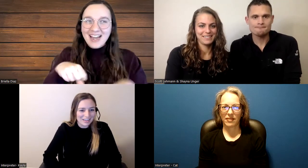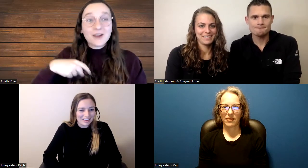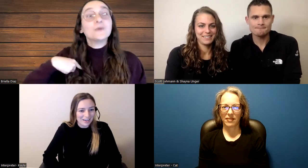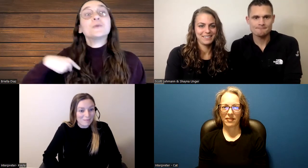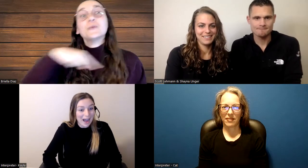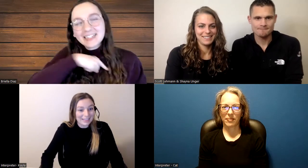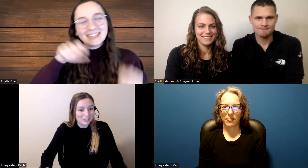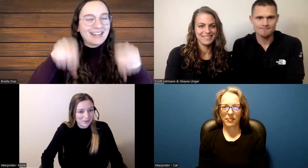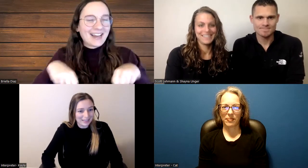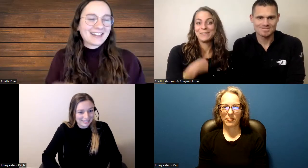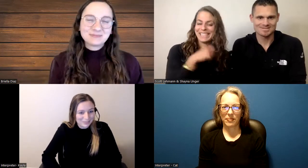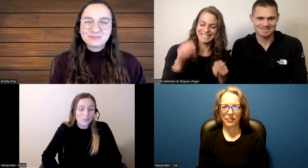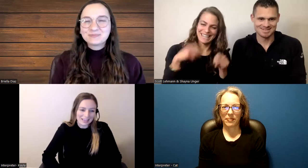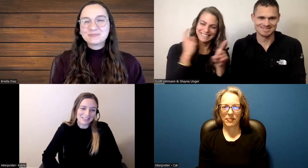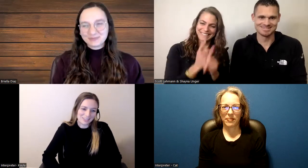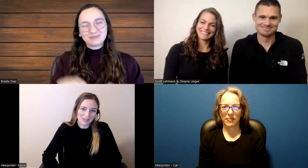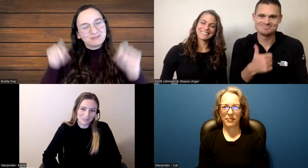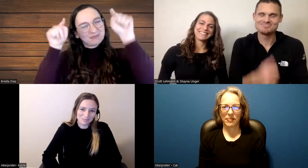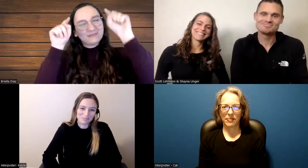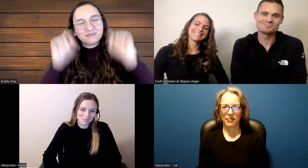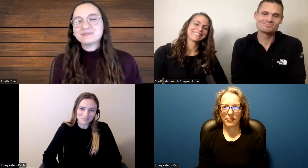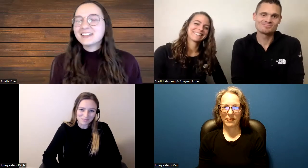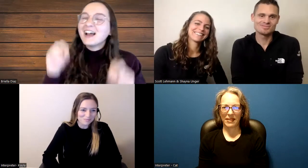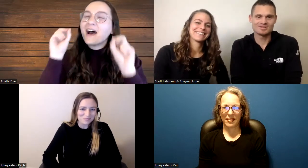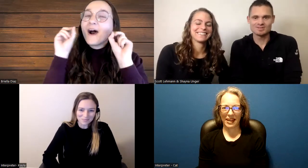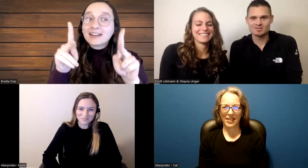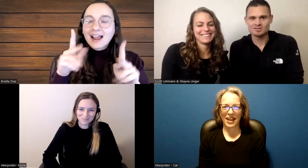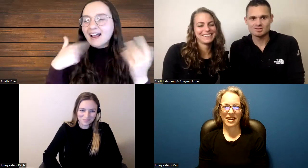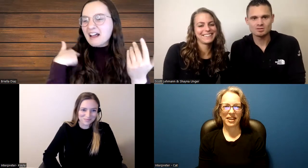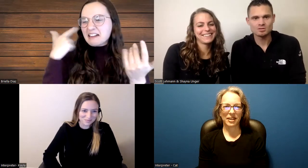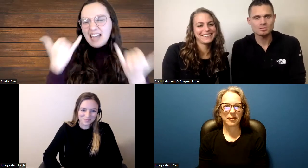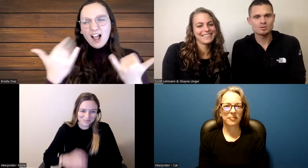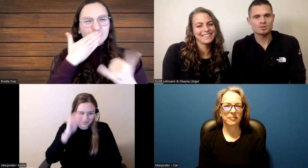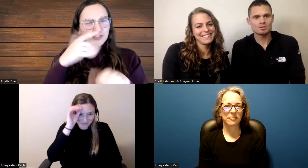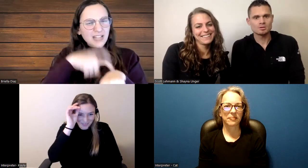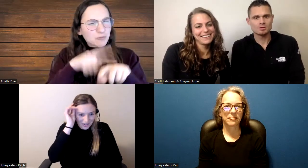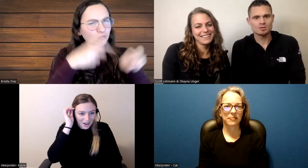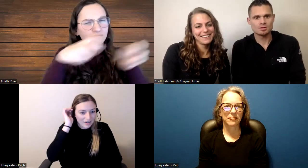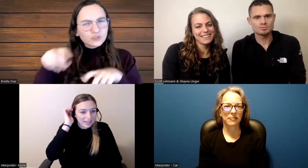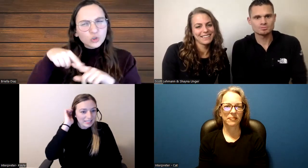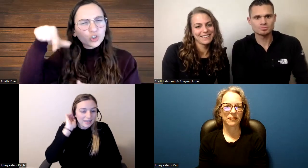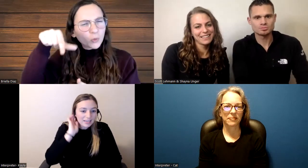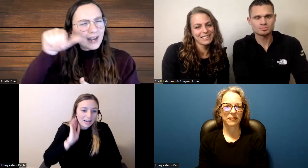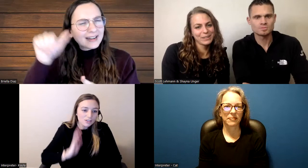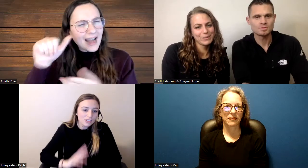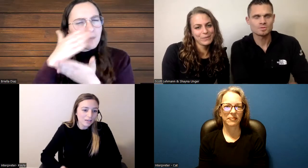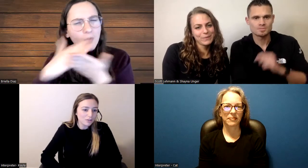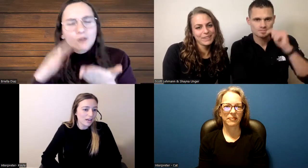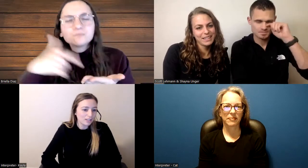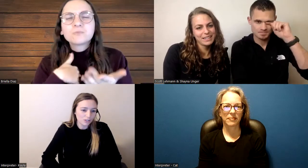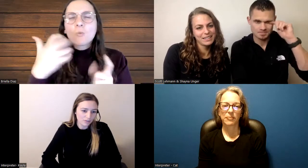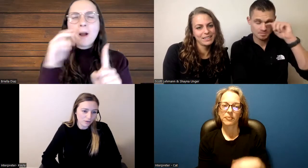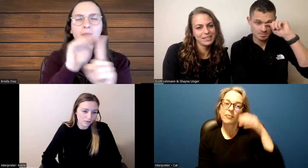know, I can do it. We can do it. Exactly. All right, guys, I think now's a good time to go